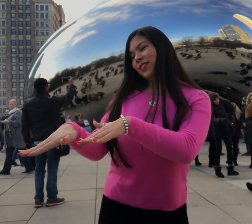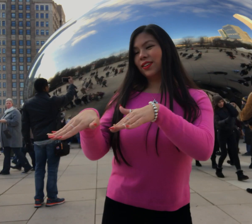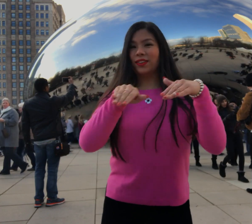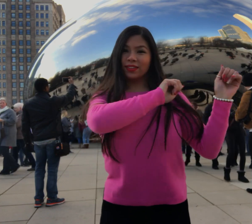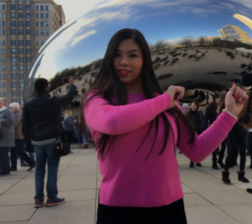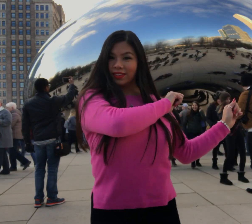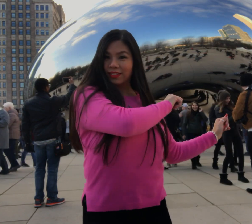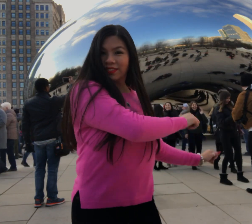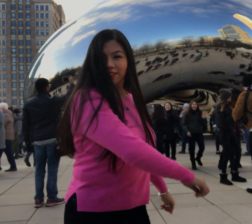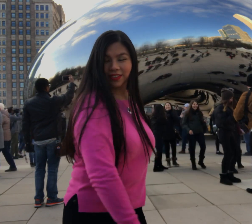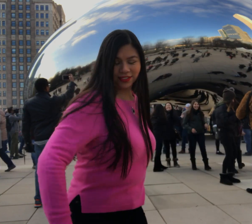to leave